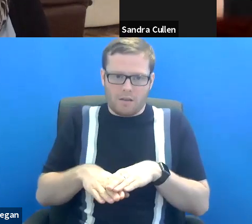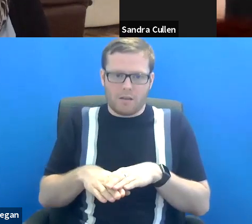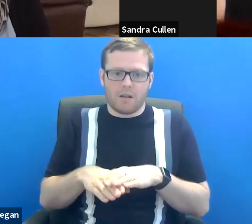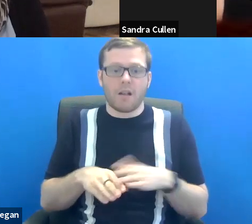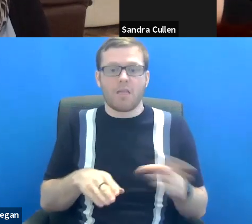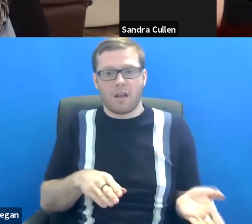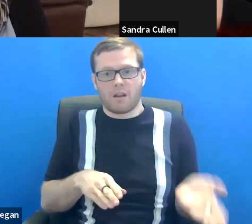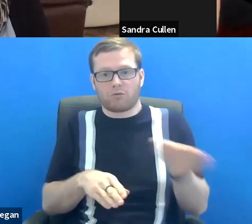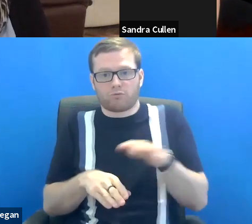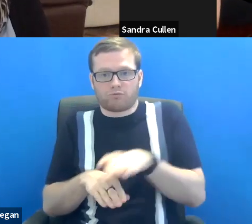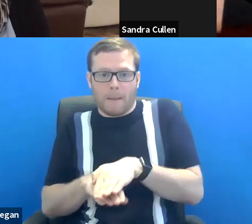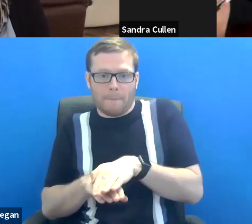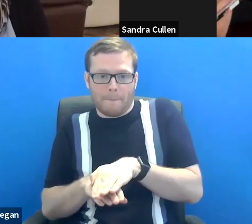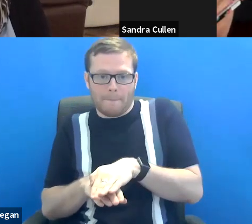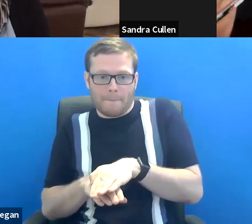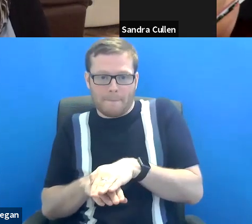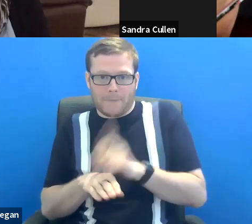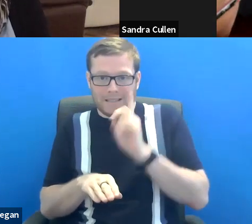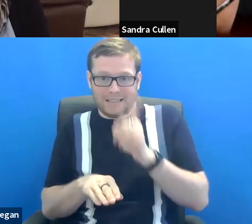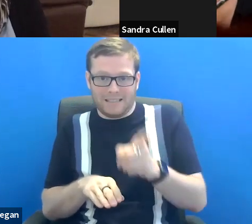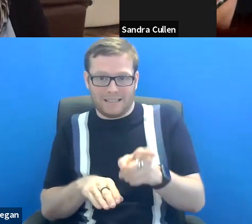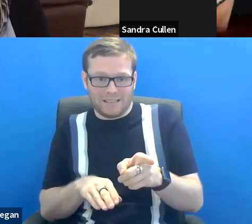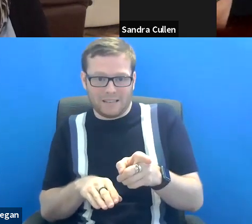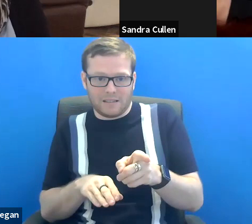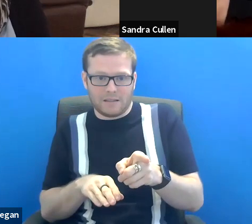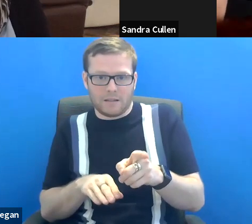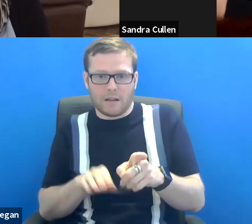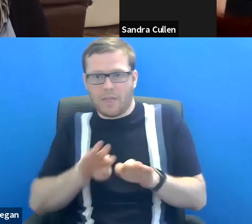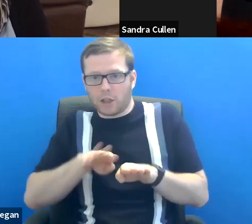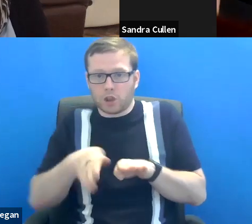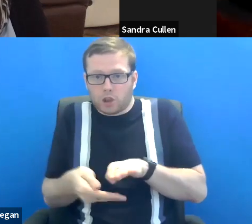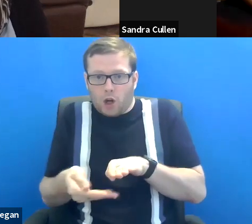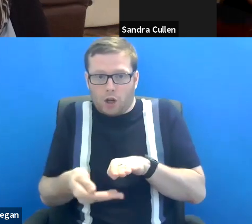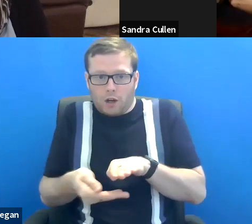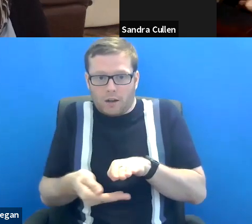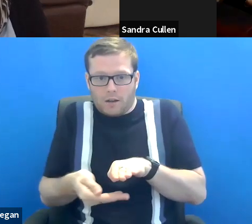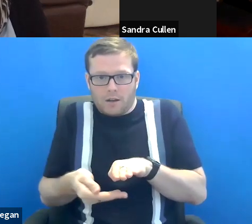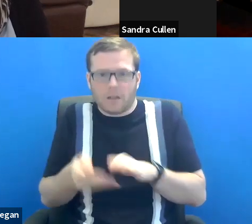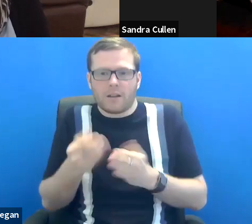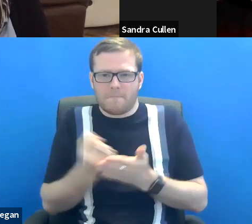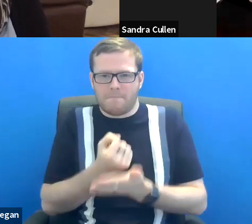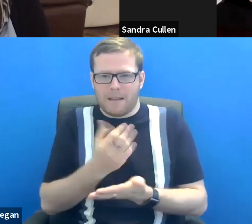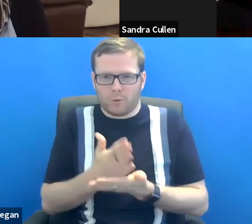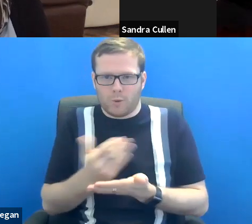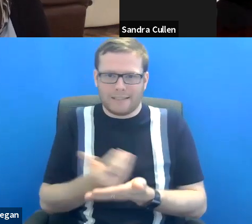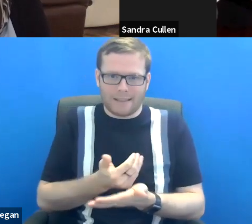wrap like this. Tuck that in under baby to make it safe.